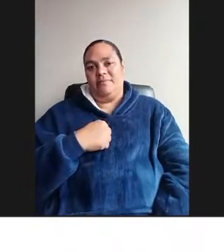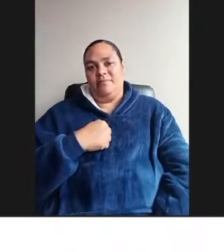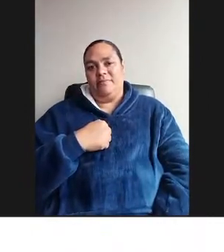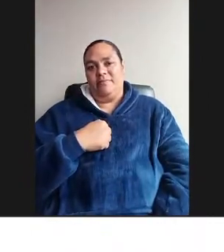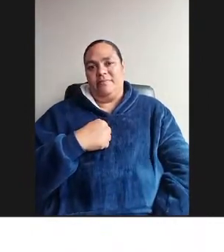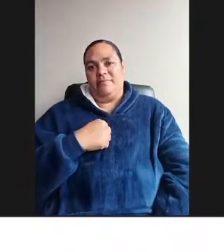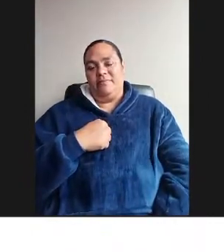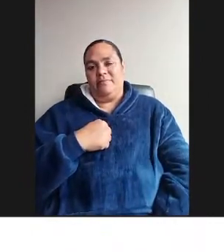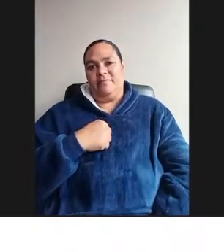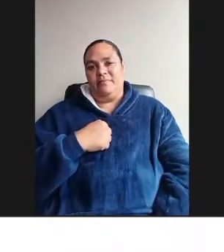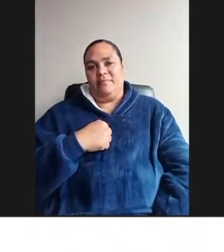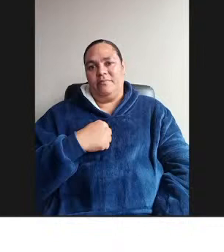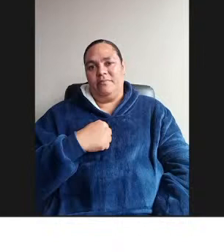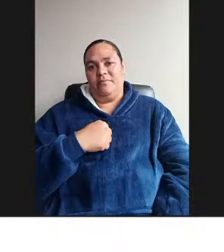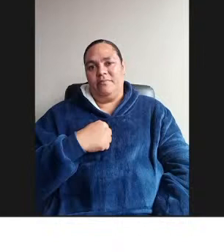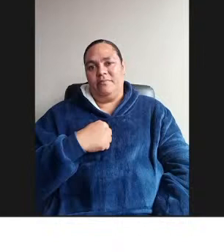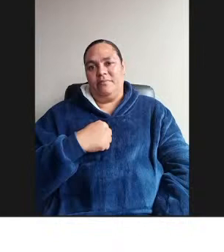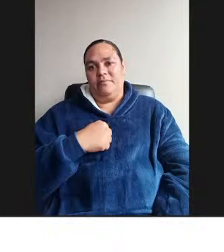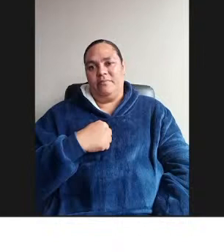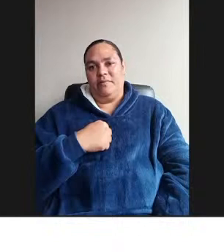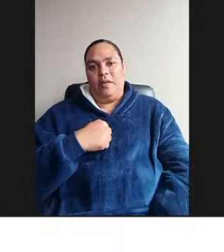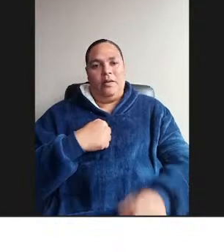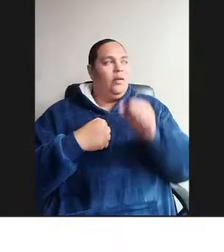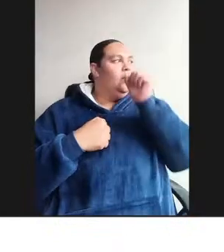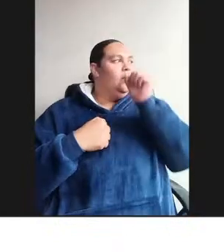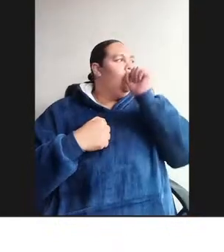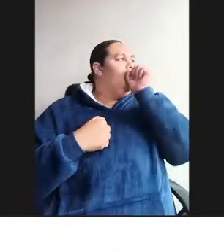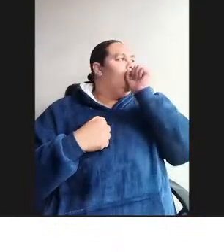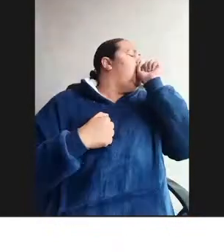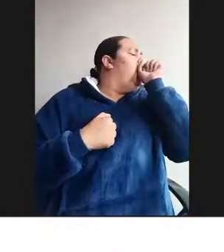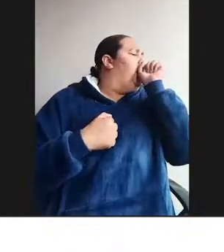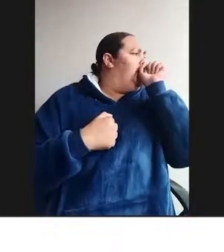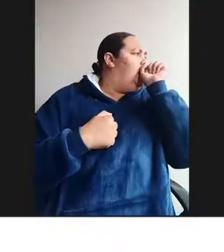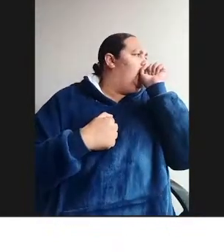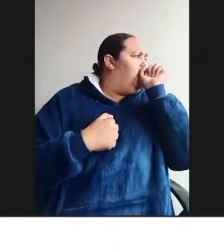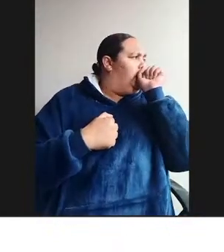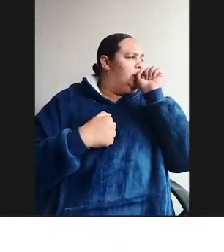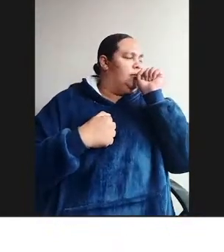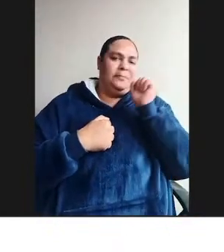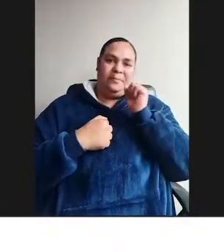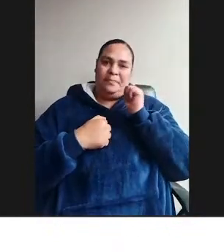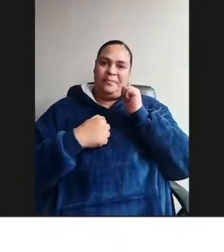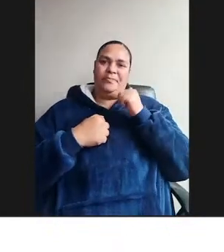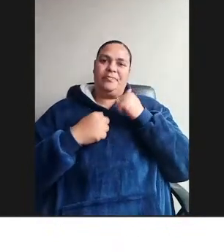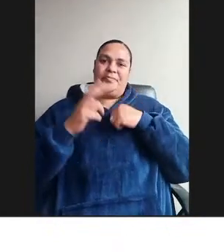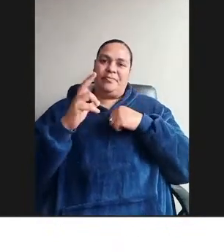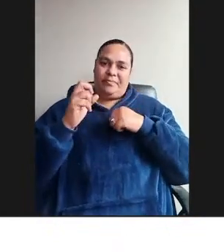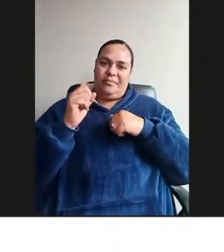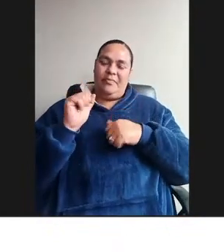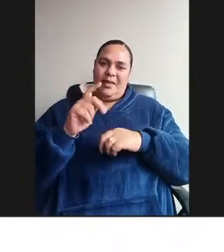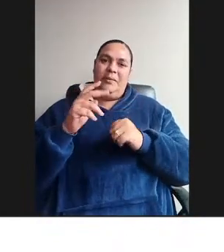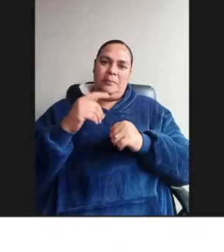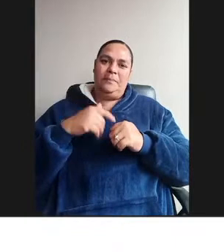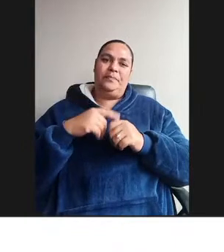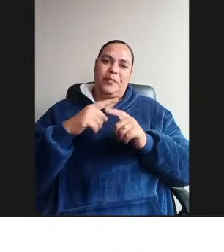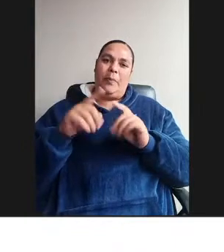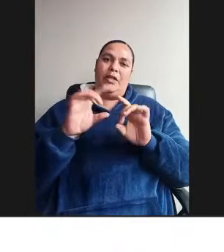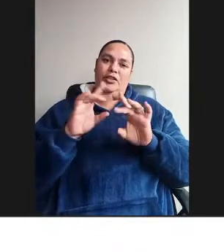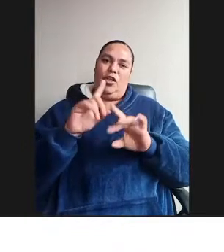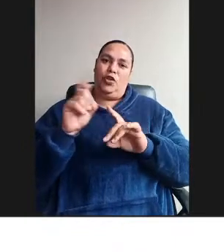Okay. Can you hear me now clearly? Can hear you clearly, thank you. If you can please ask, start your question